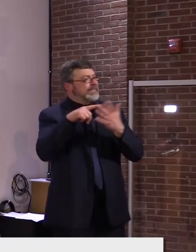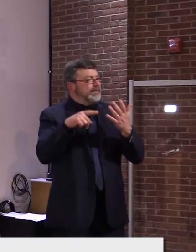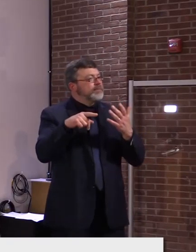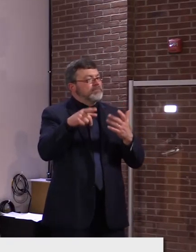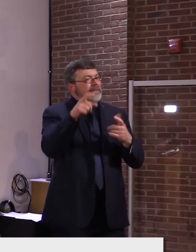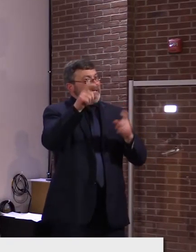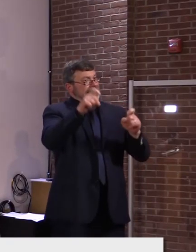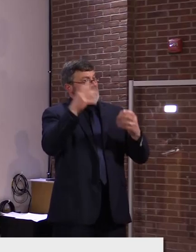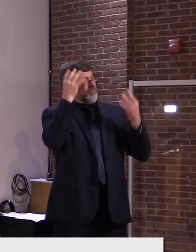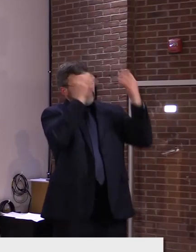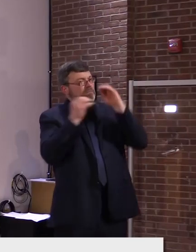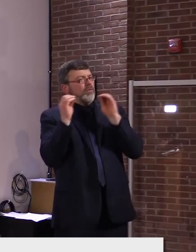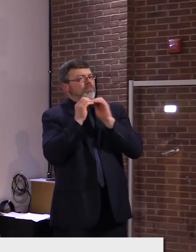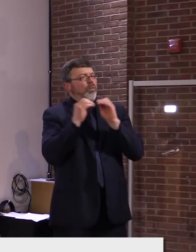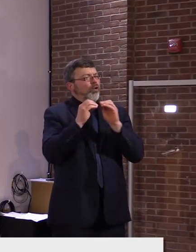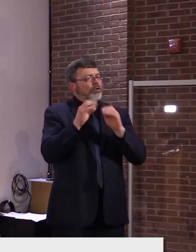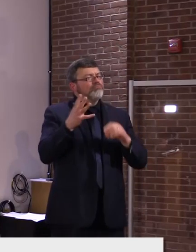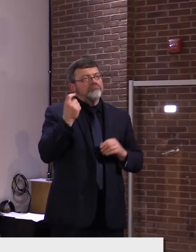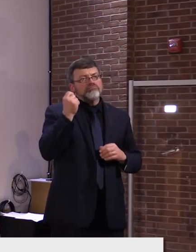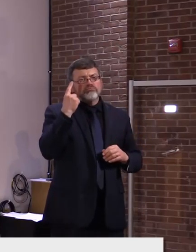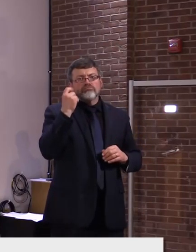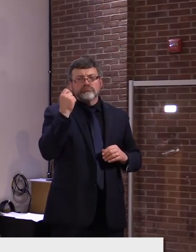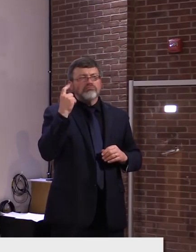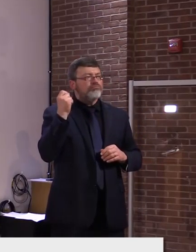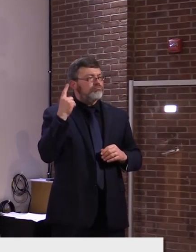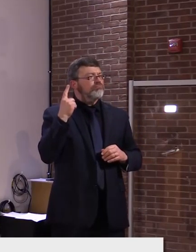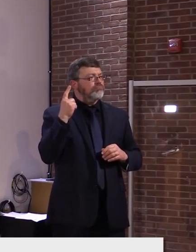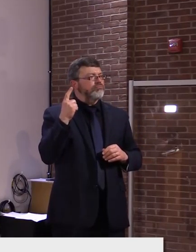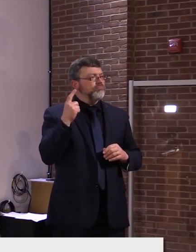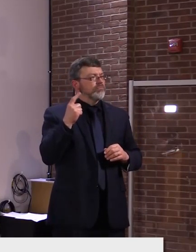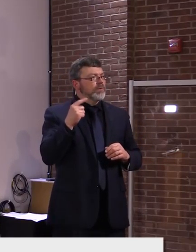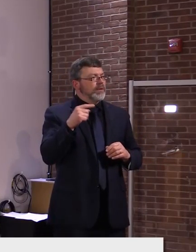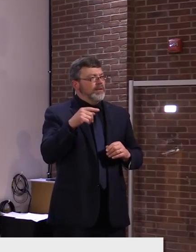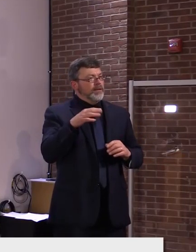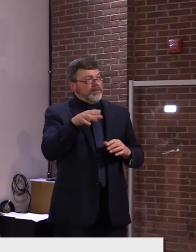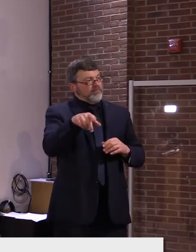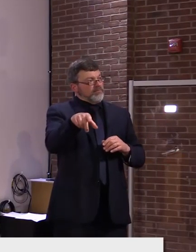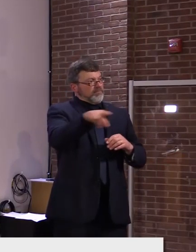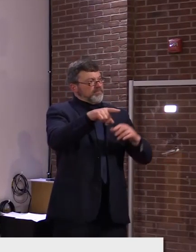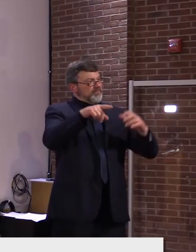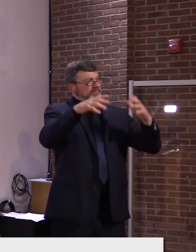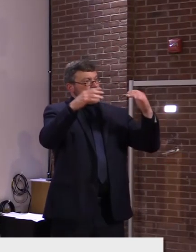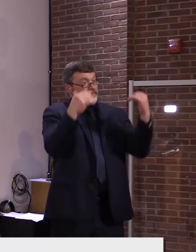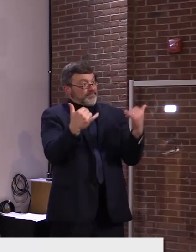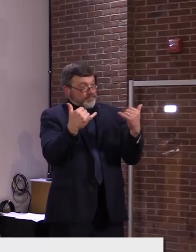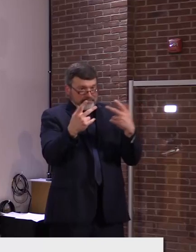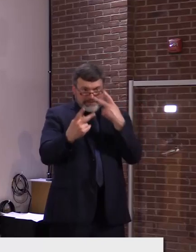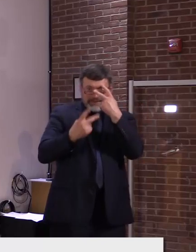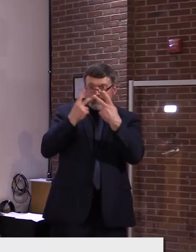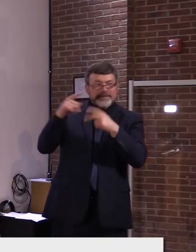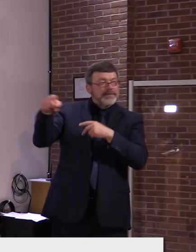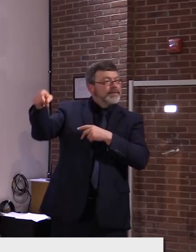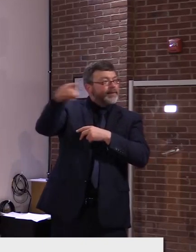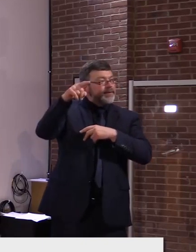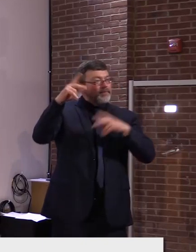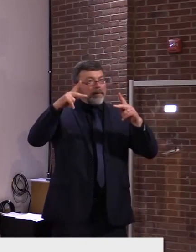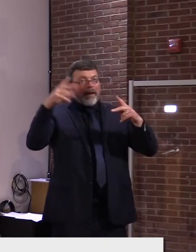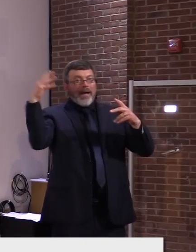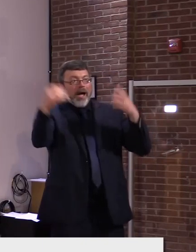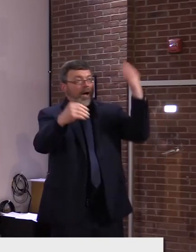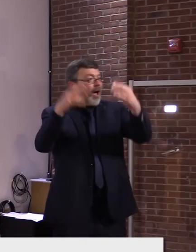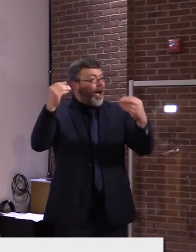Are you with people you know? What's the level of community transmission where you are? Well, in Vermont, across our entire state, the level